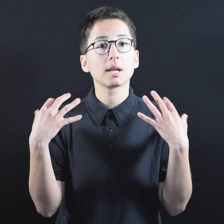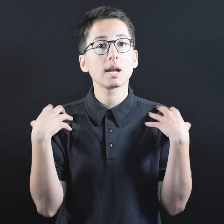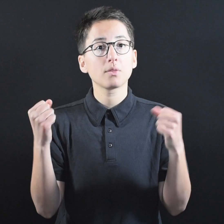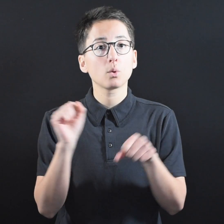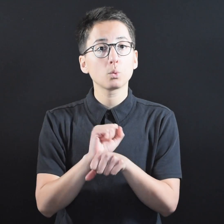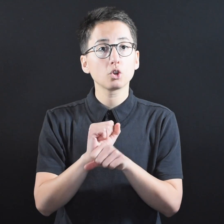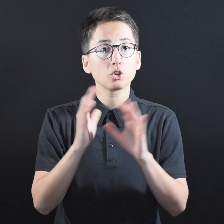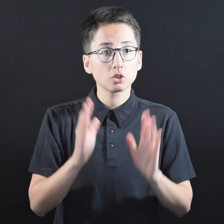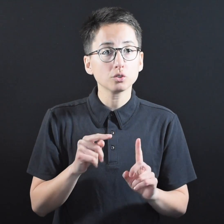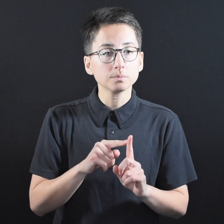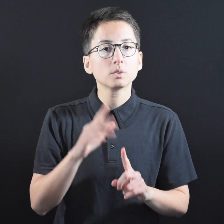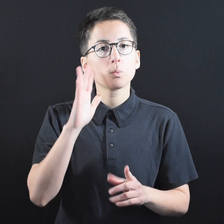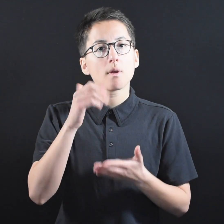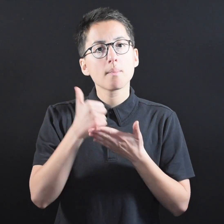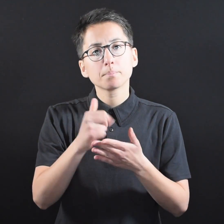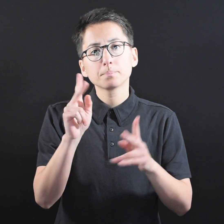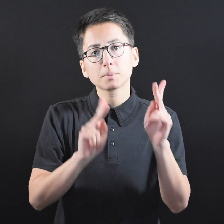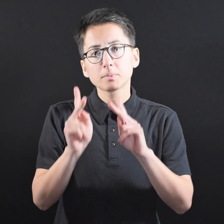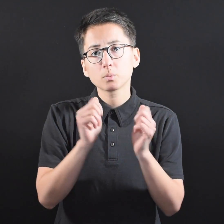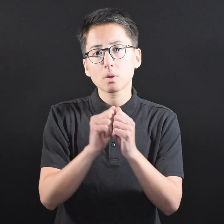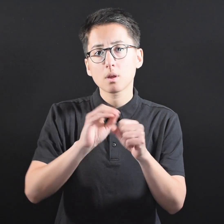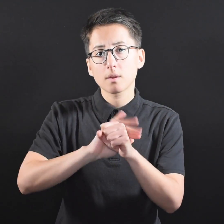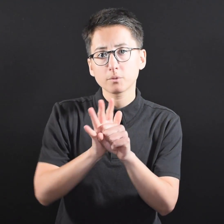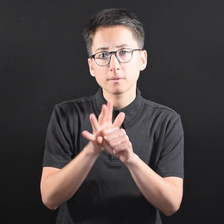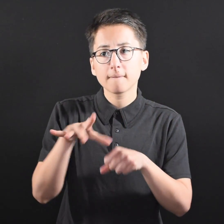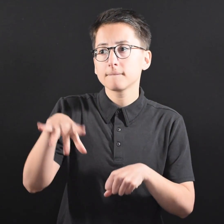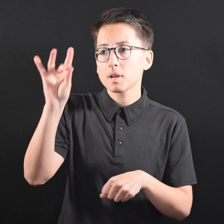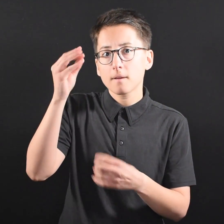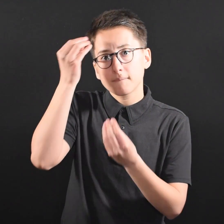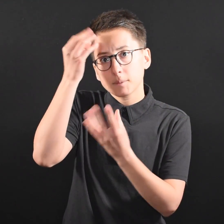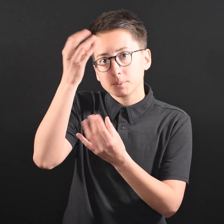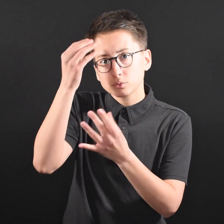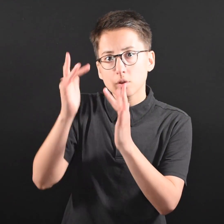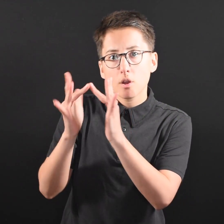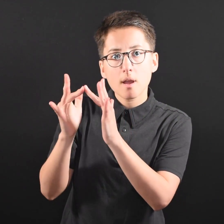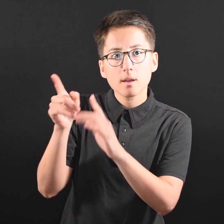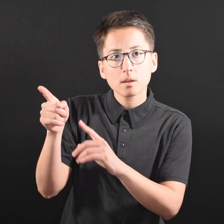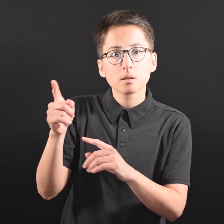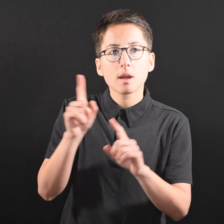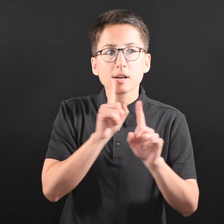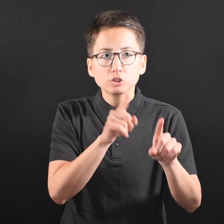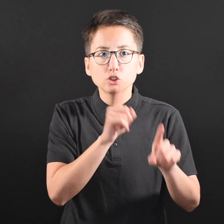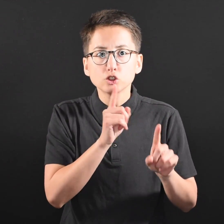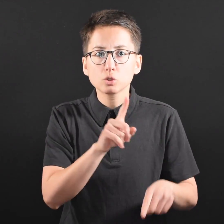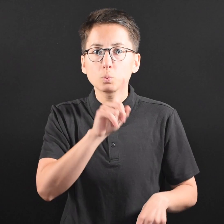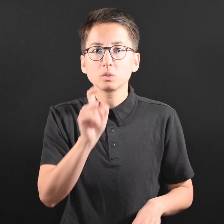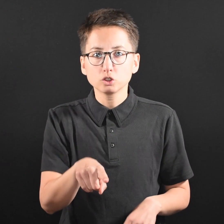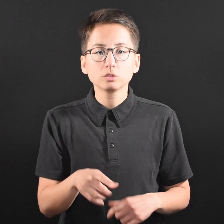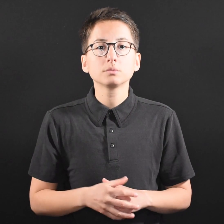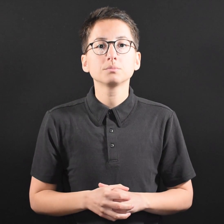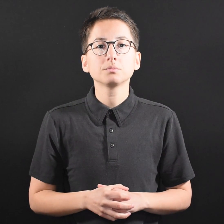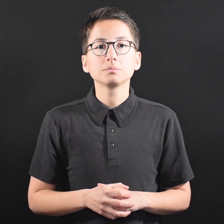Public health workers help people with COVID-19 find information online and answer their